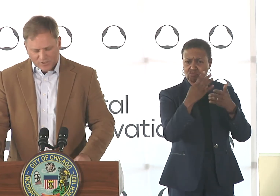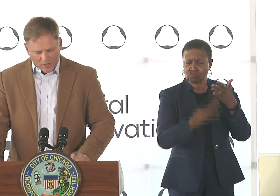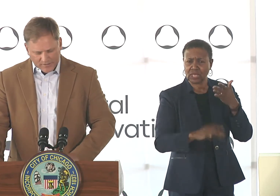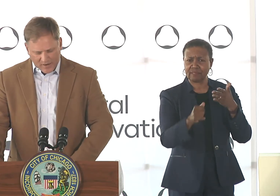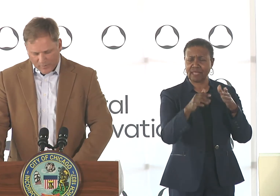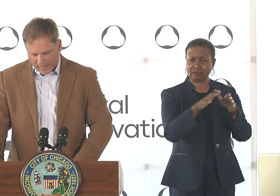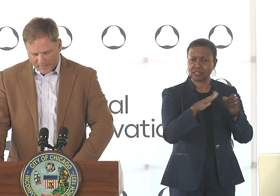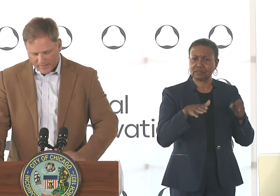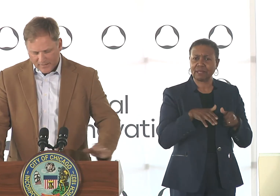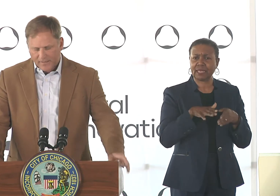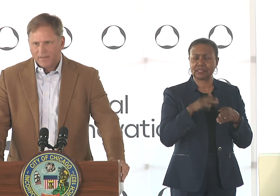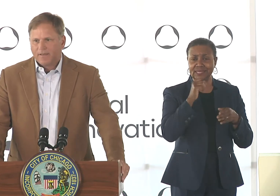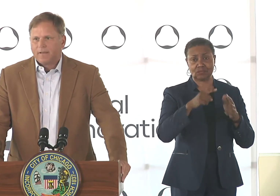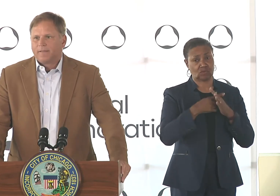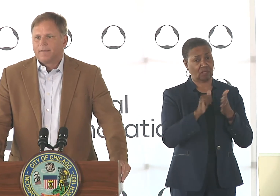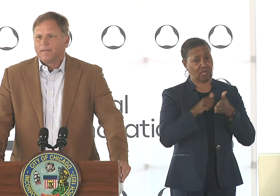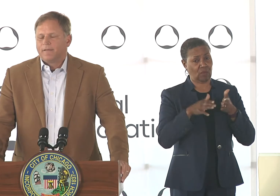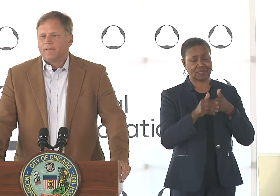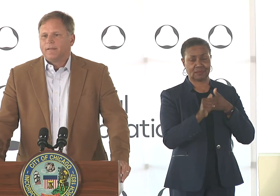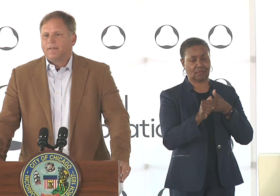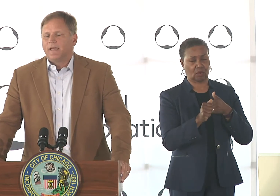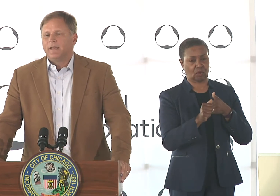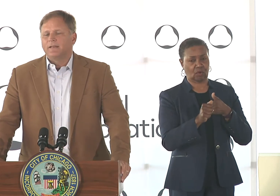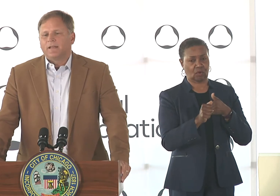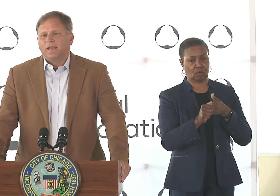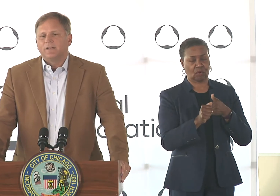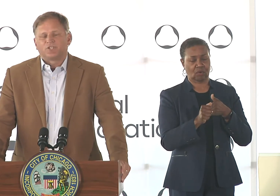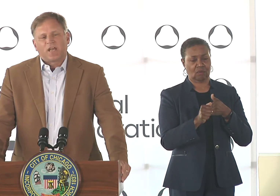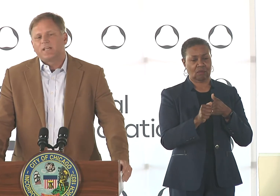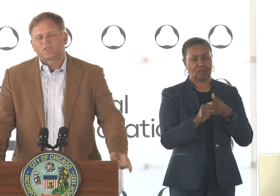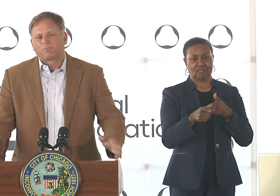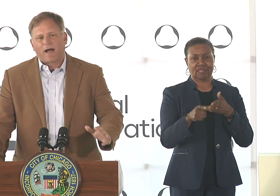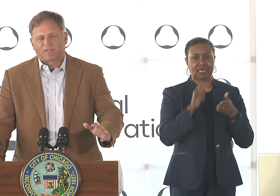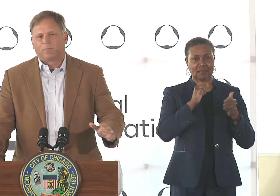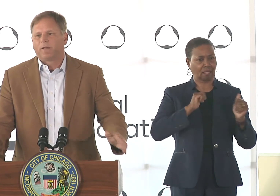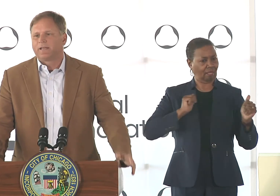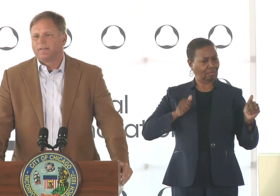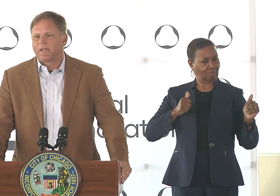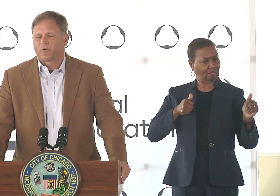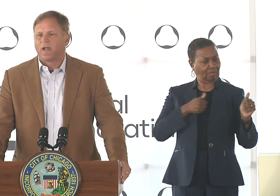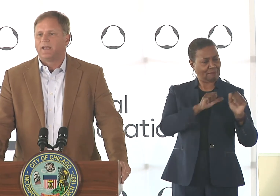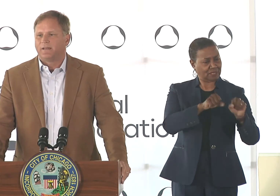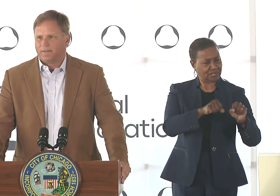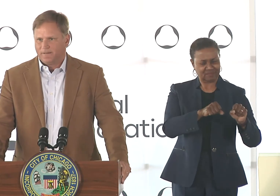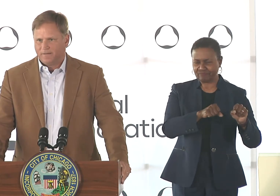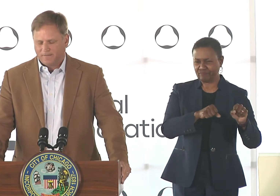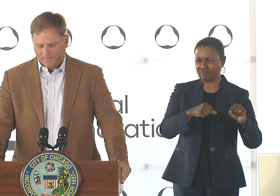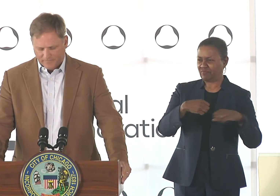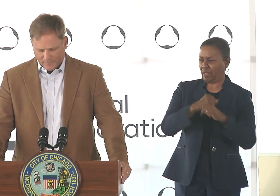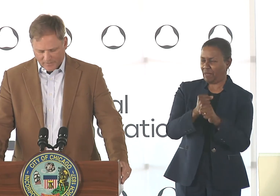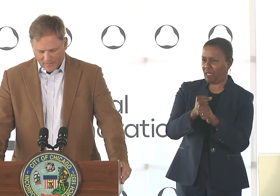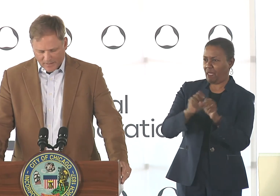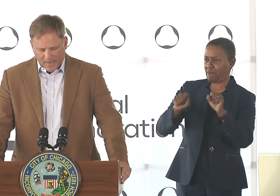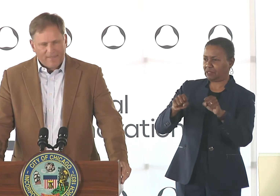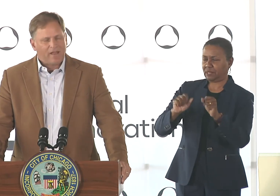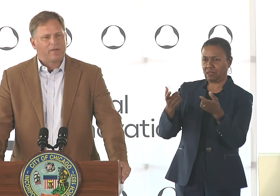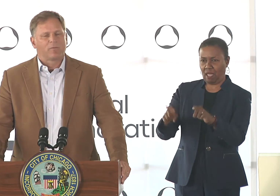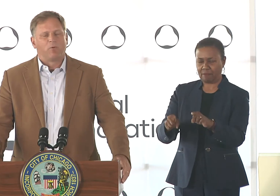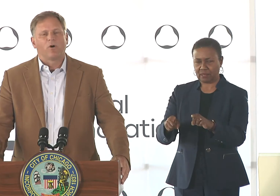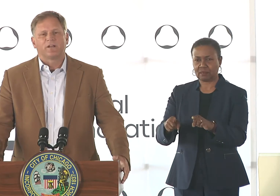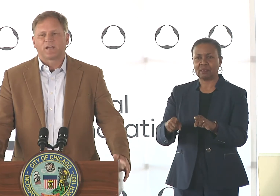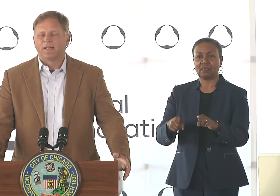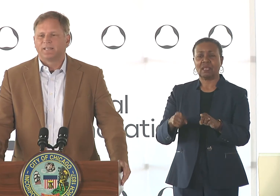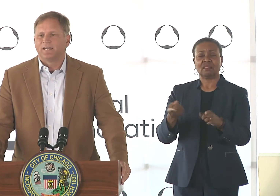they didn't start that way. They didn't chase possibility, they created it. And that